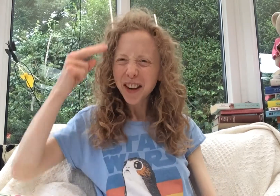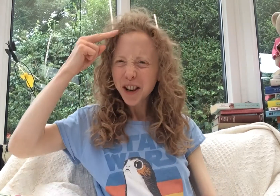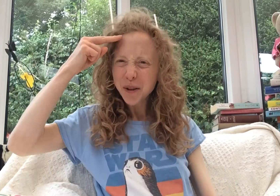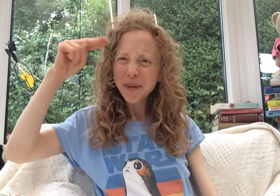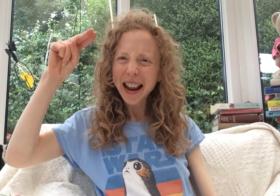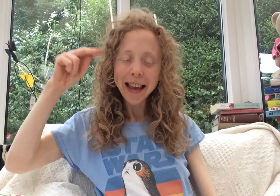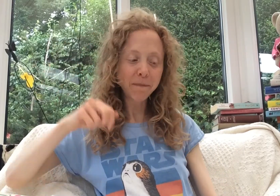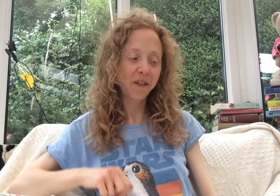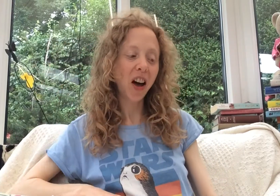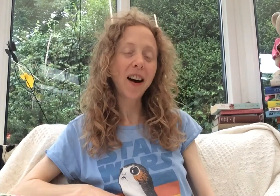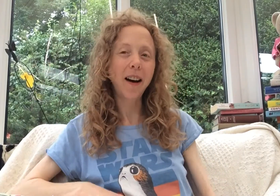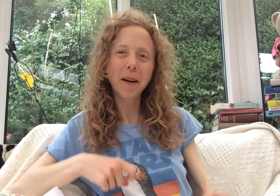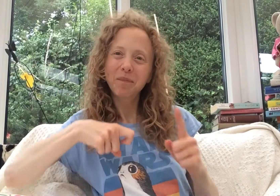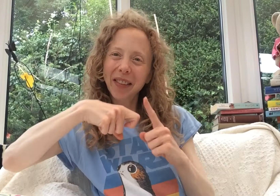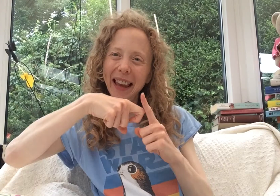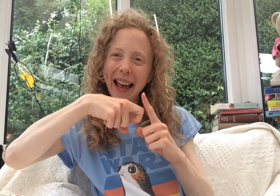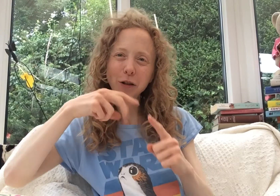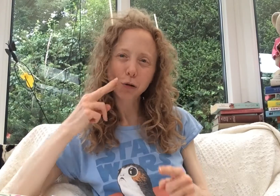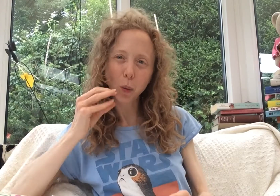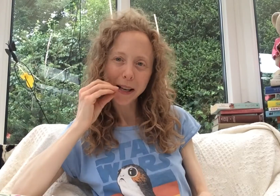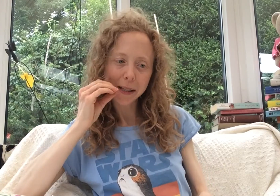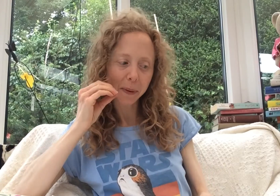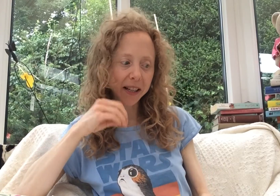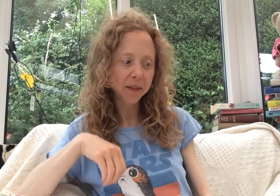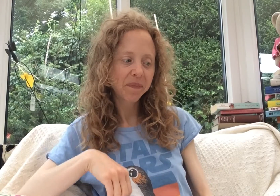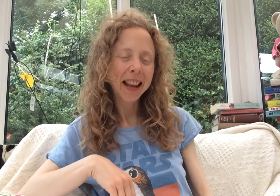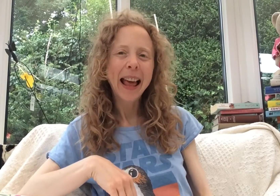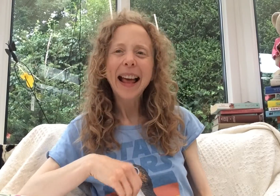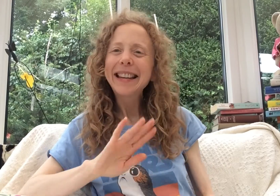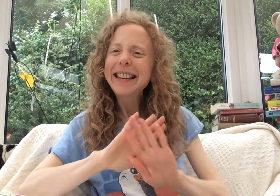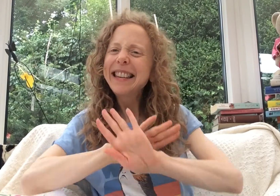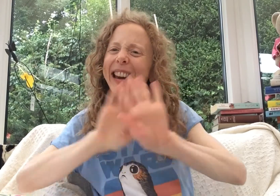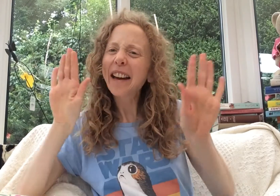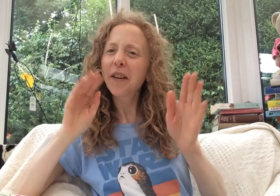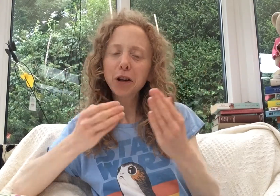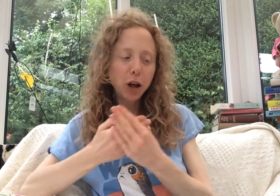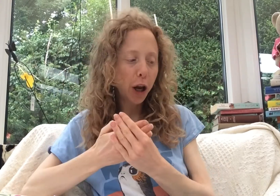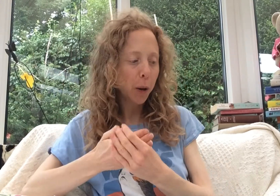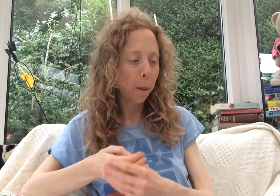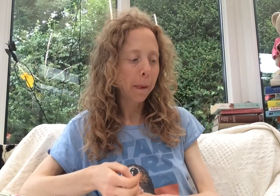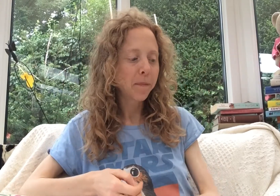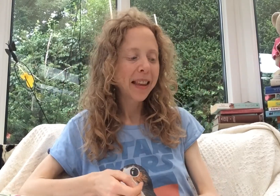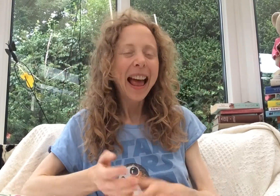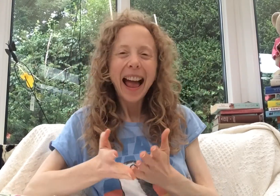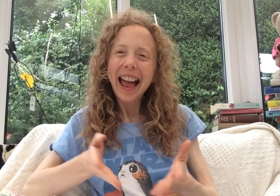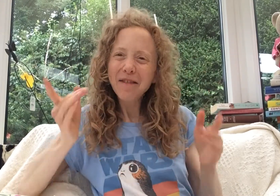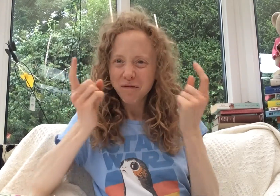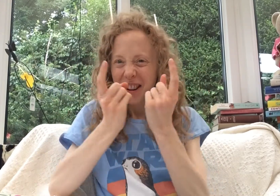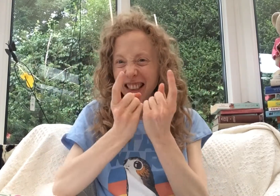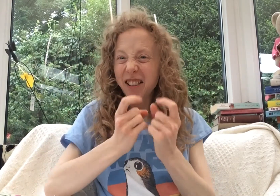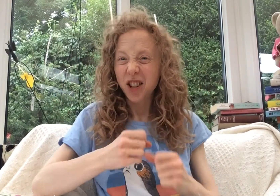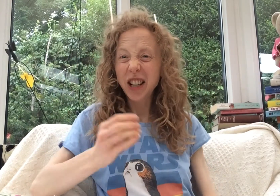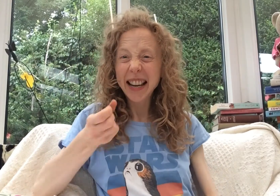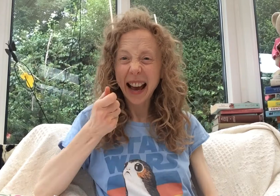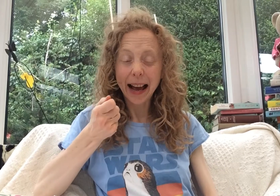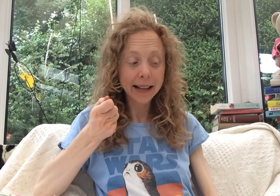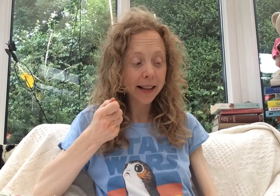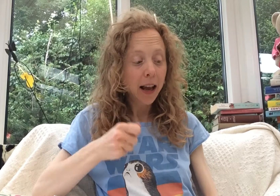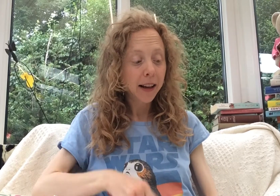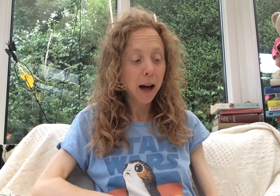new name for her," Kendra whispered. "Never knew. Everything she has comes